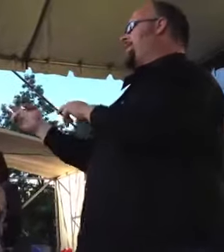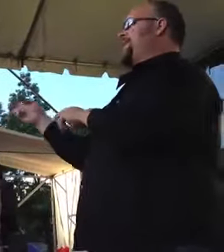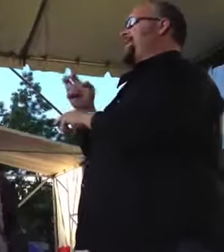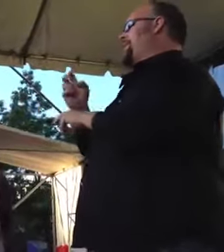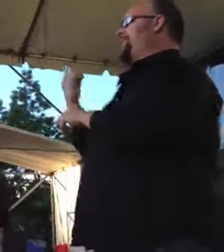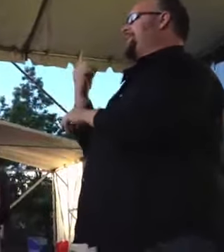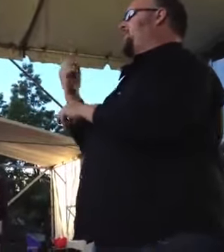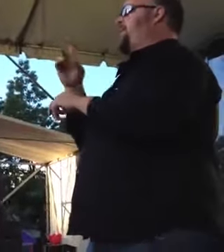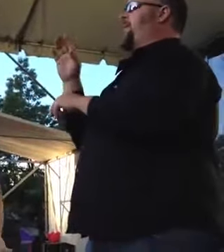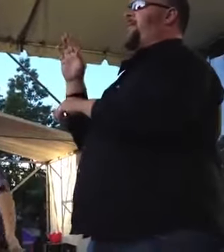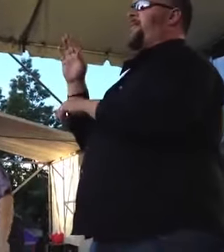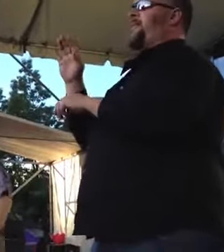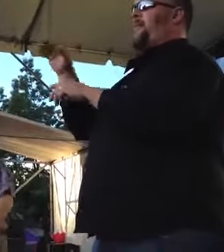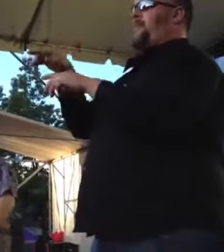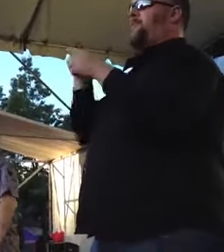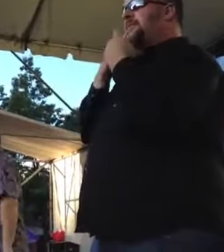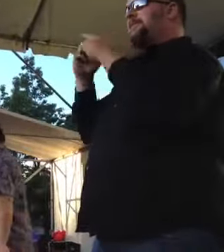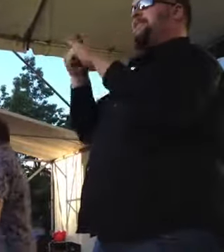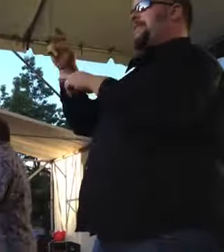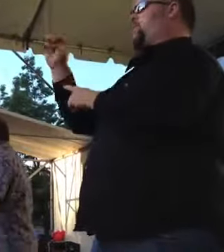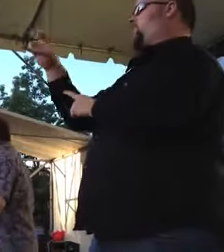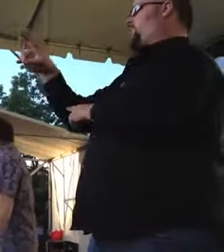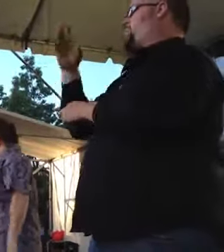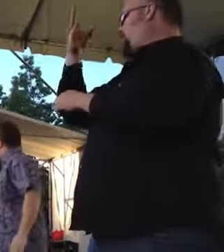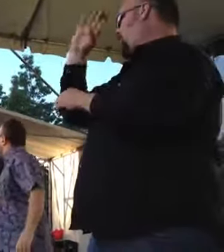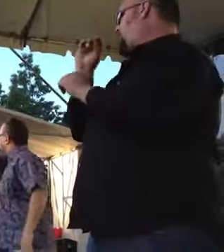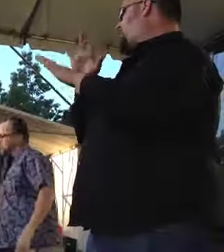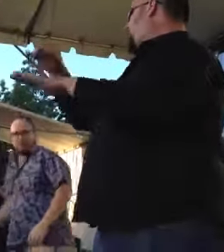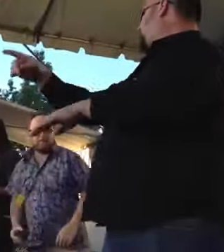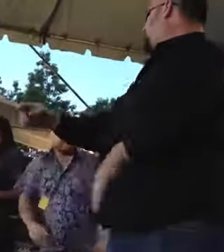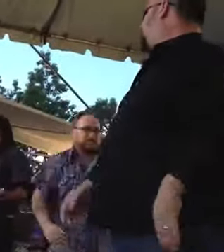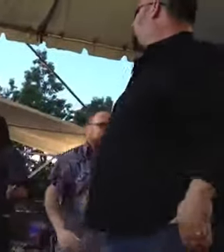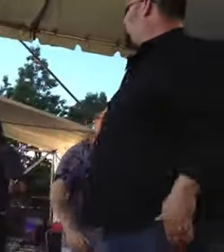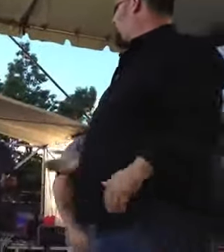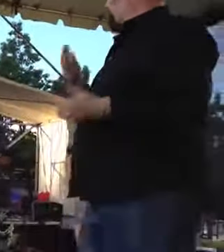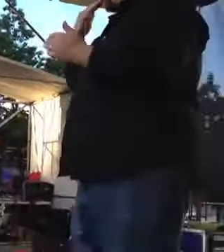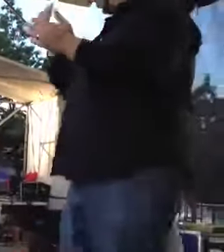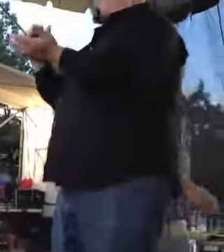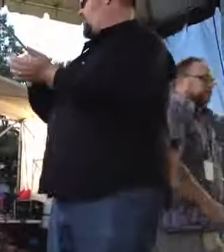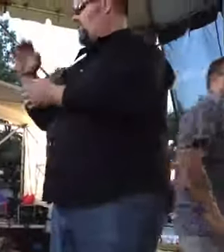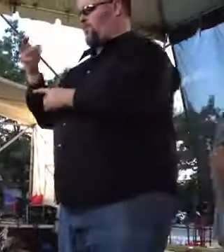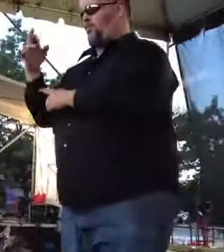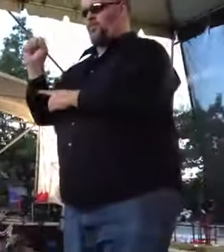event and make it happen on November. God bless. Thank you again, Chris Bennett.